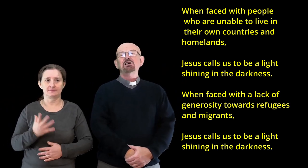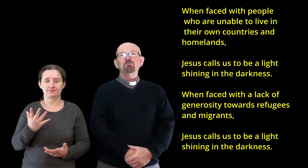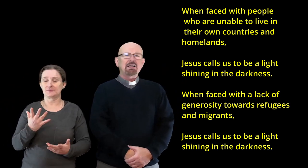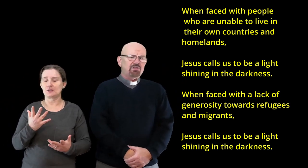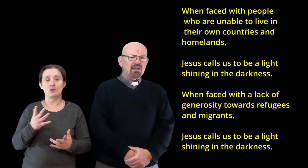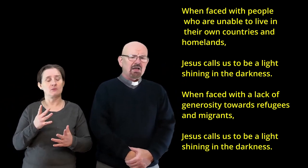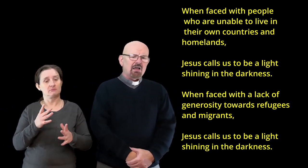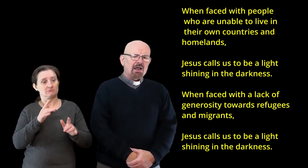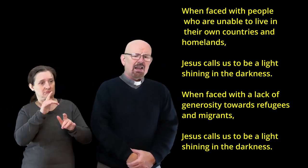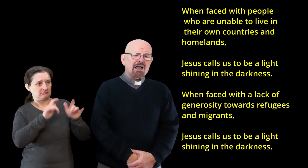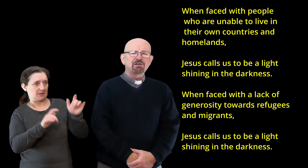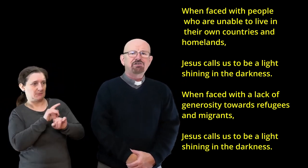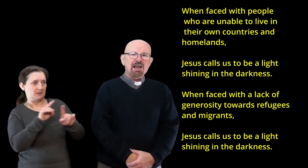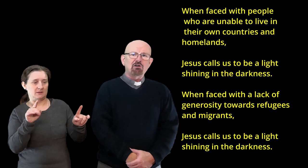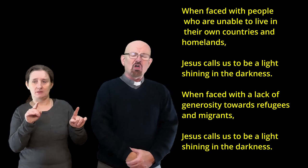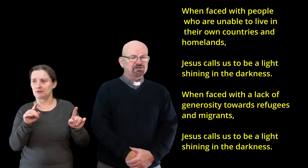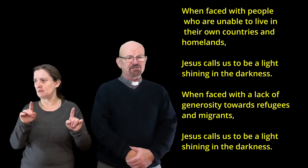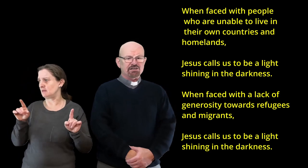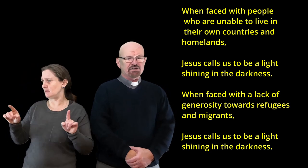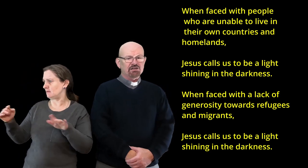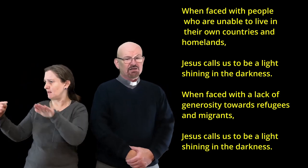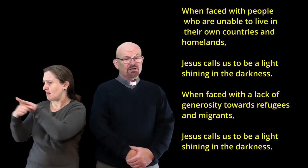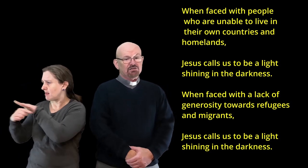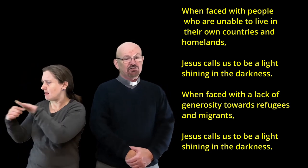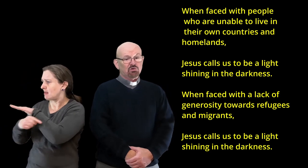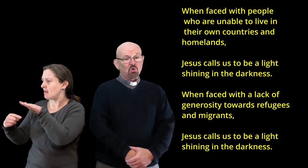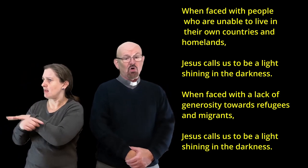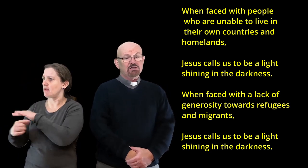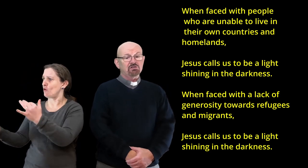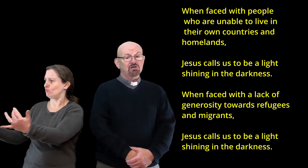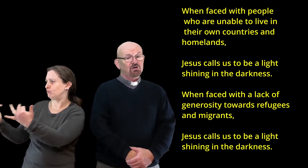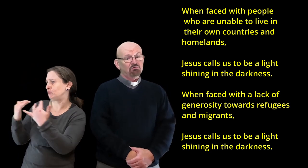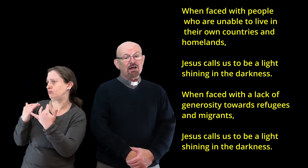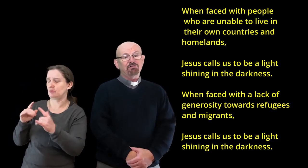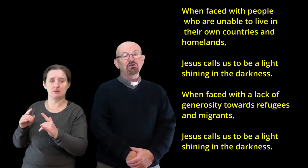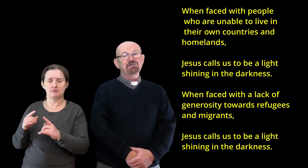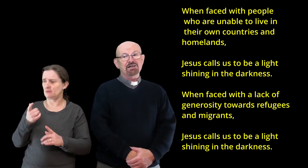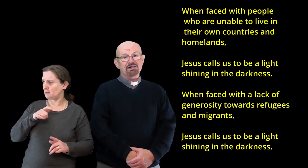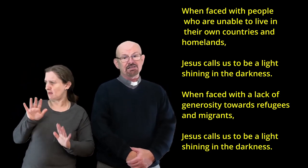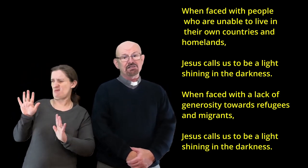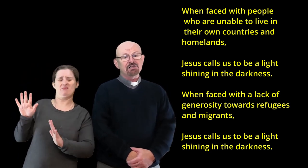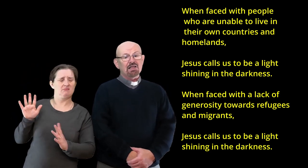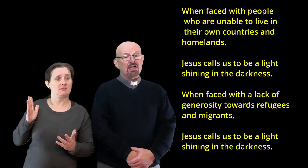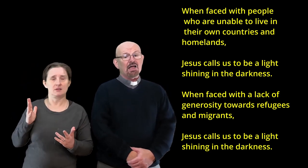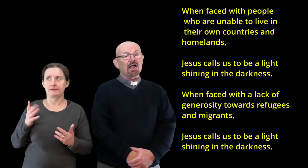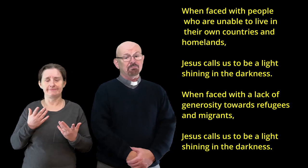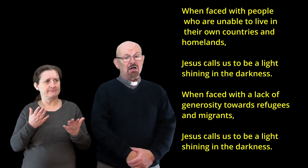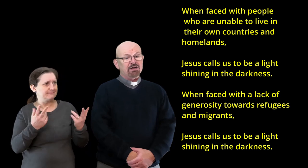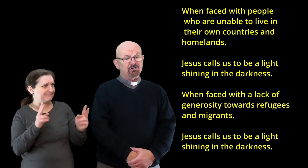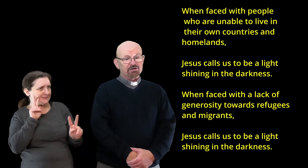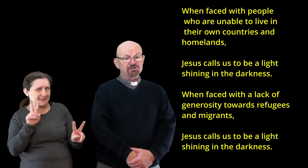faced with a lack of generosity towards refugees